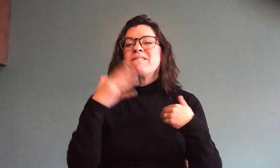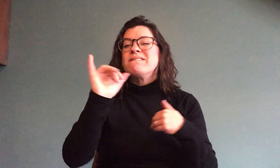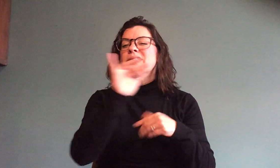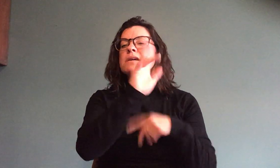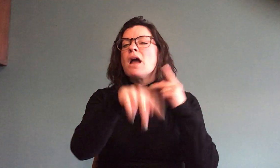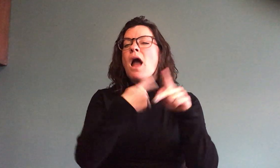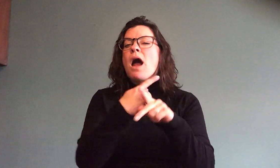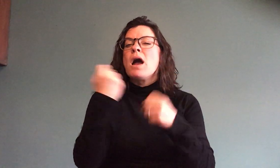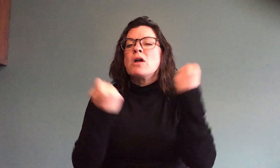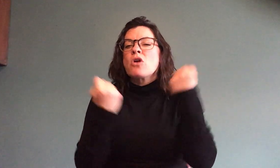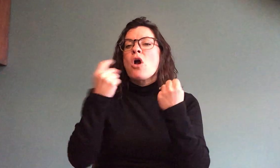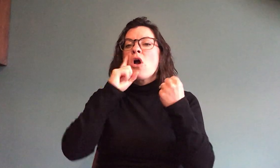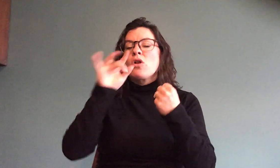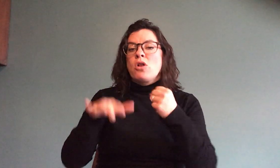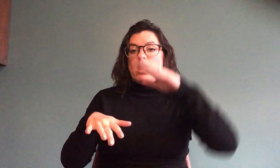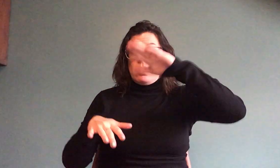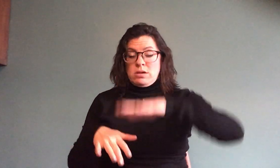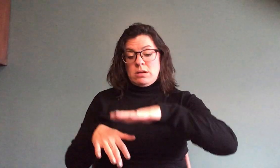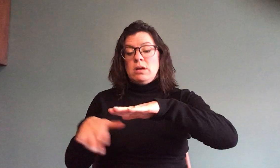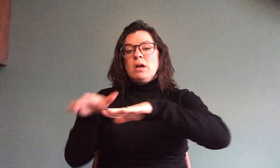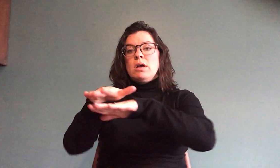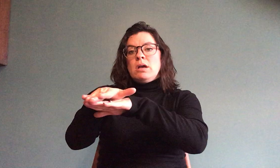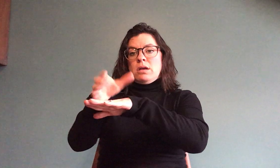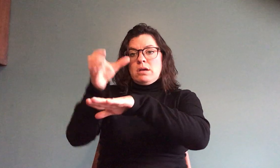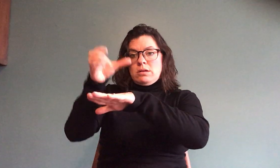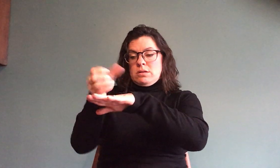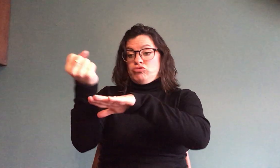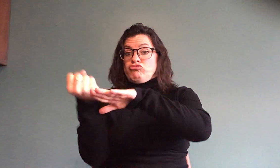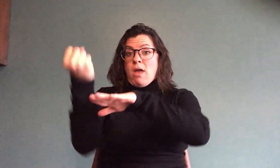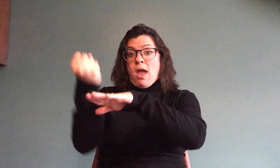when I go to turn the boom, what happened to the back of the crane?